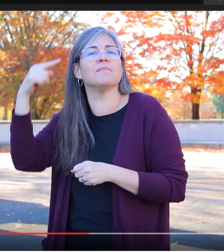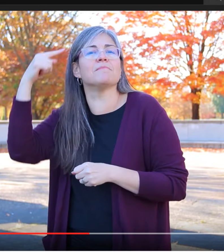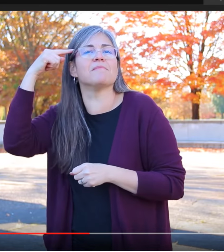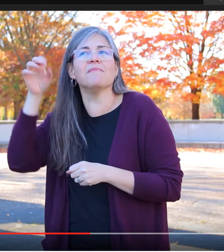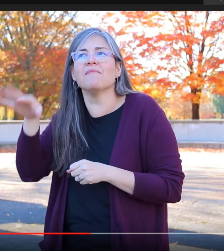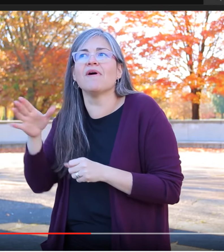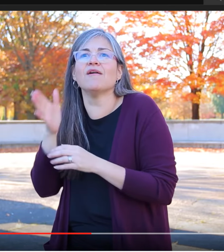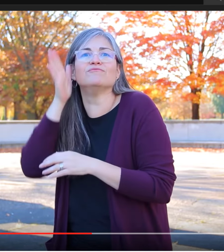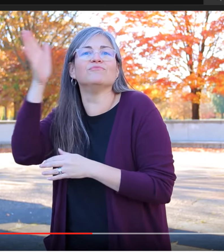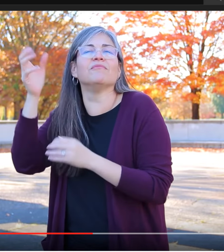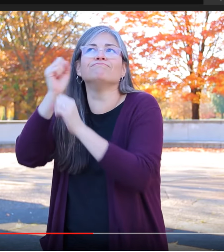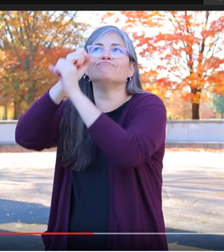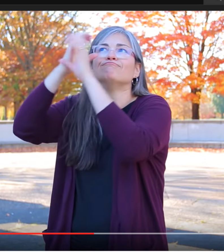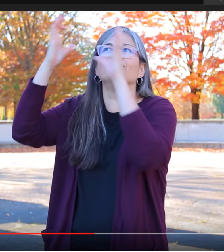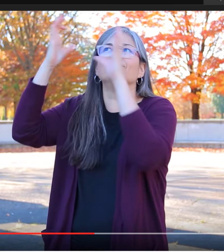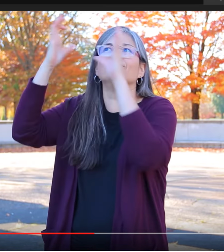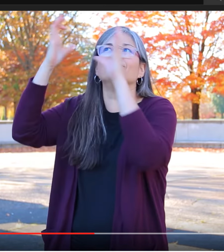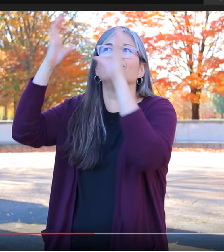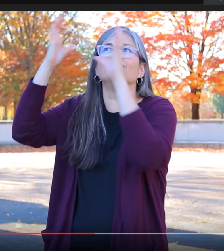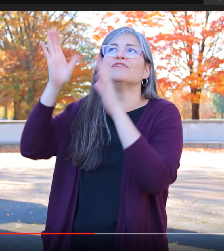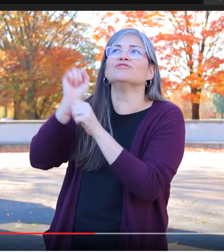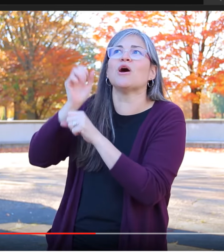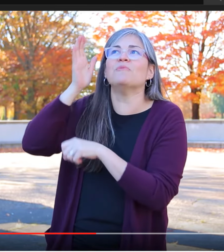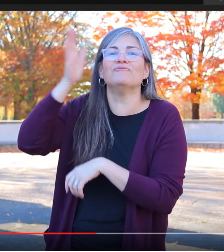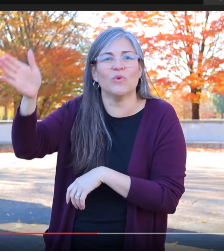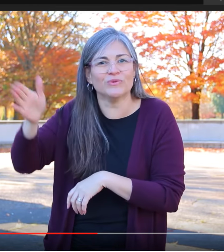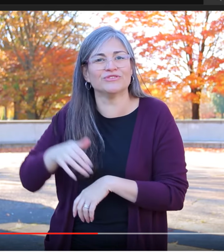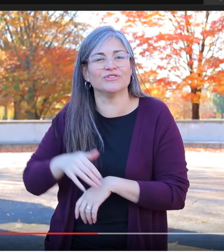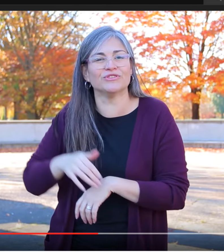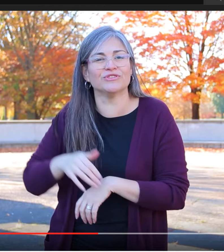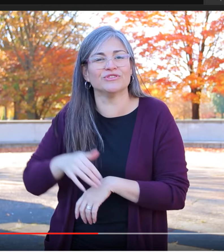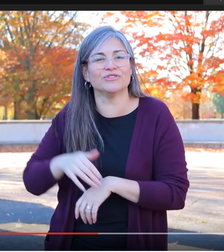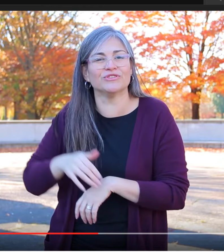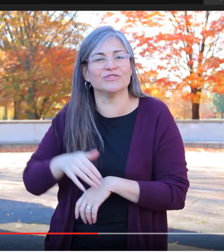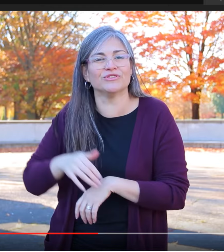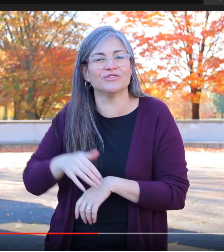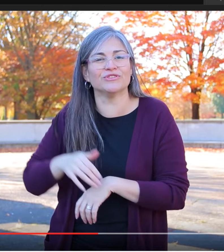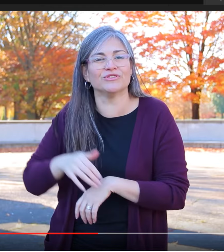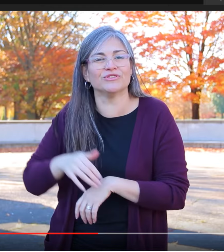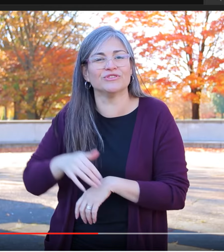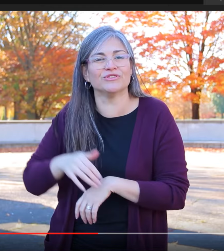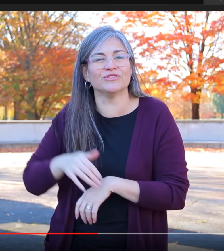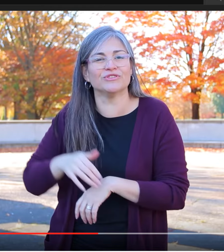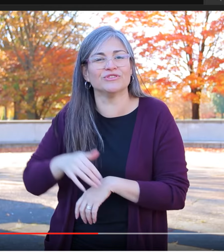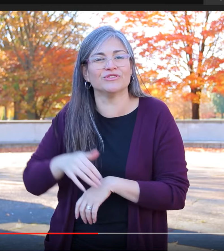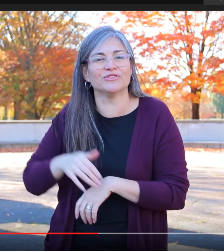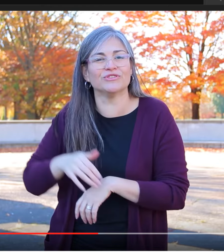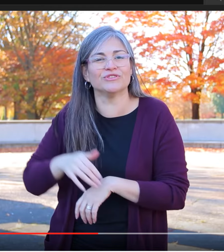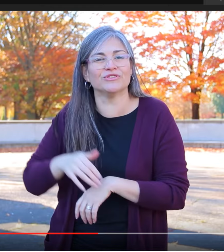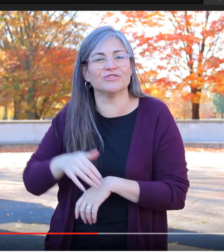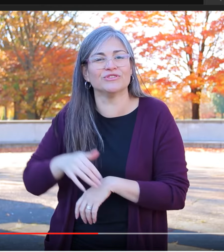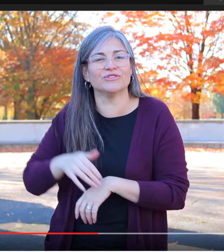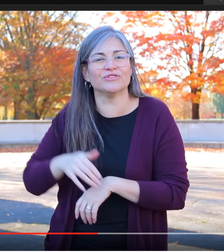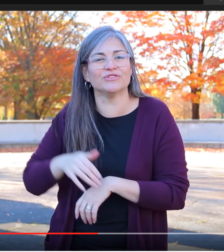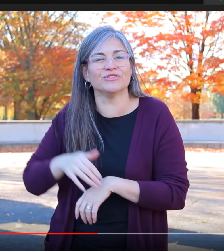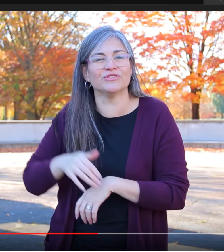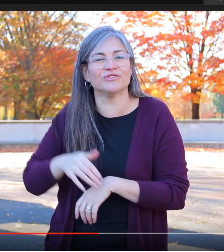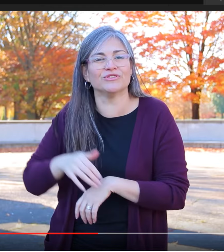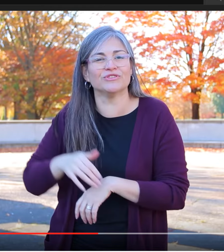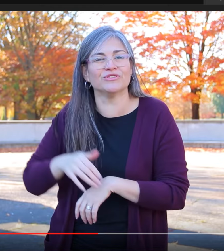seed in their mind so that in the future they can visualize to help them envision a better future